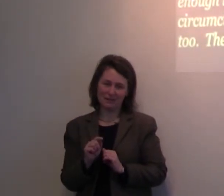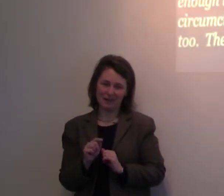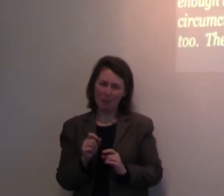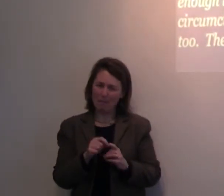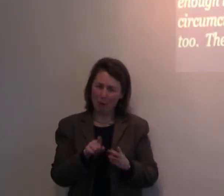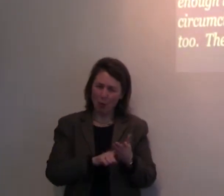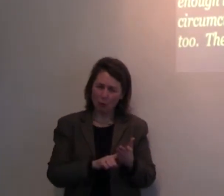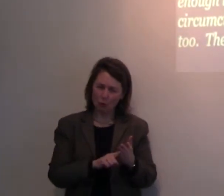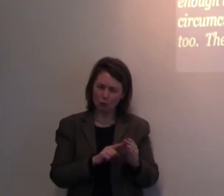teachings.